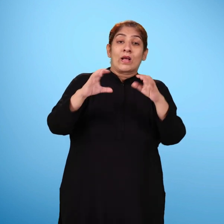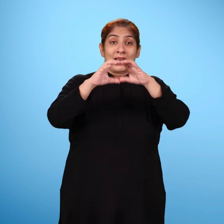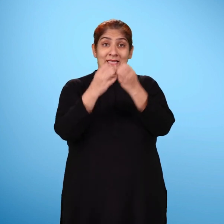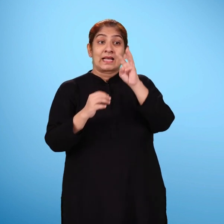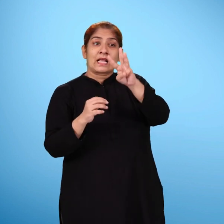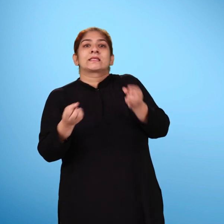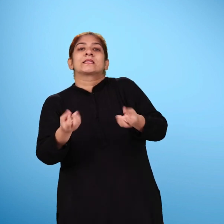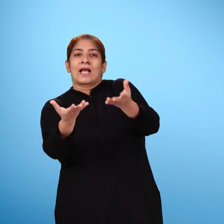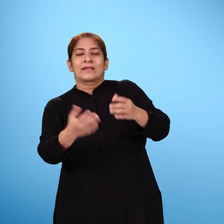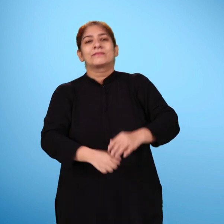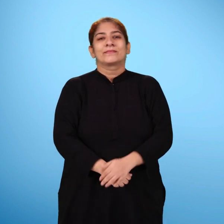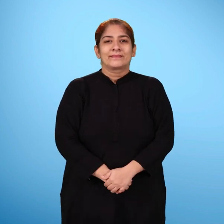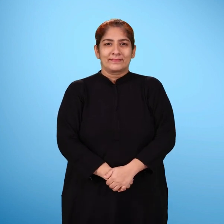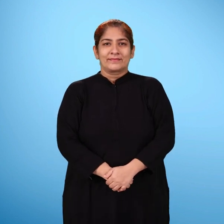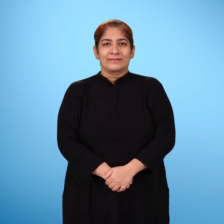from class 3 onwards.